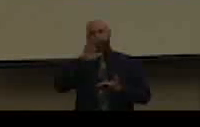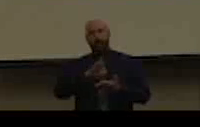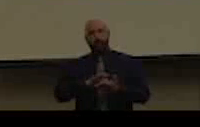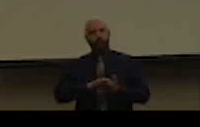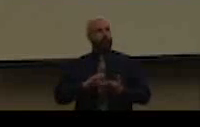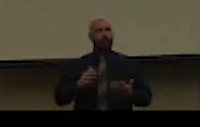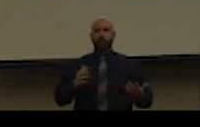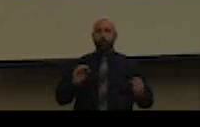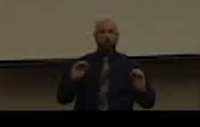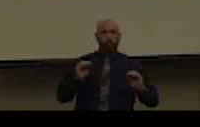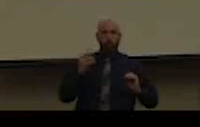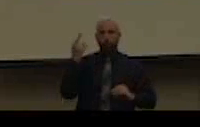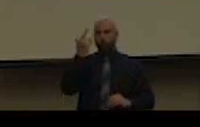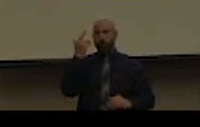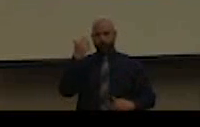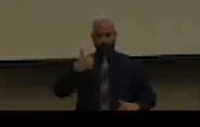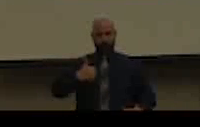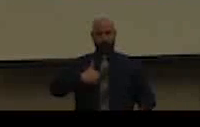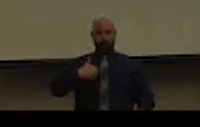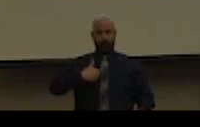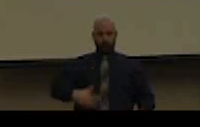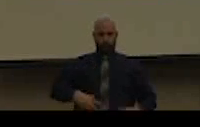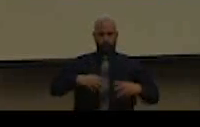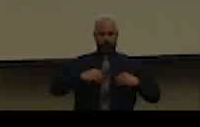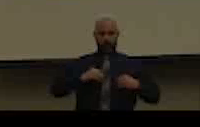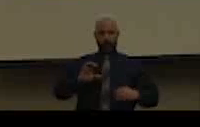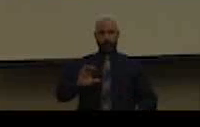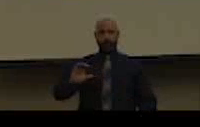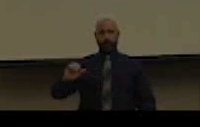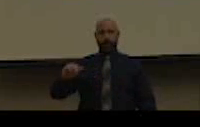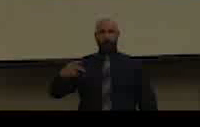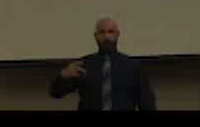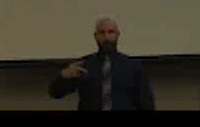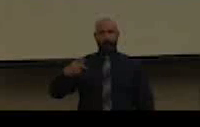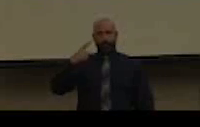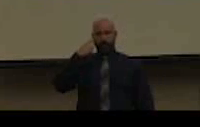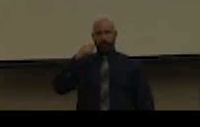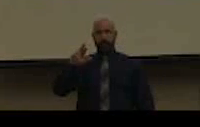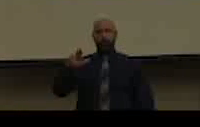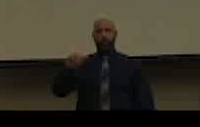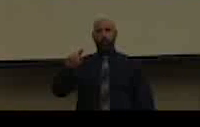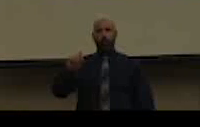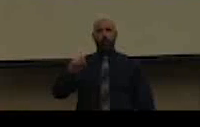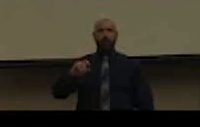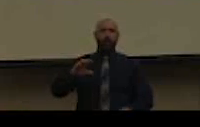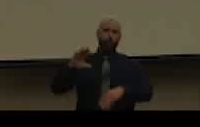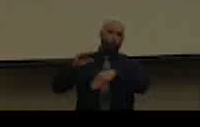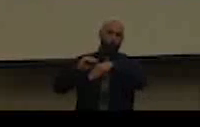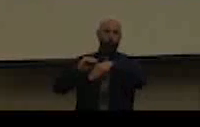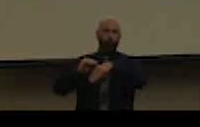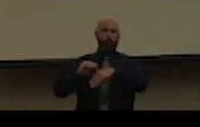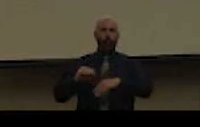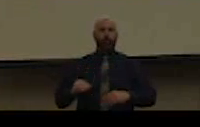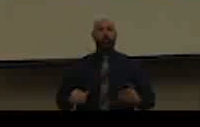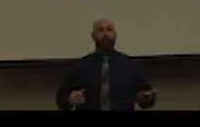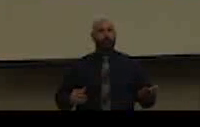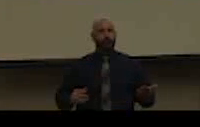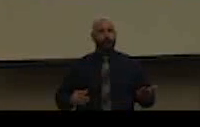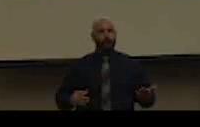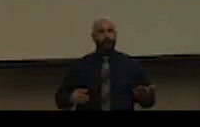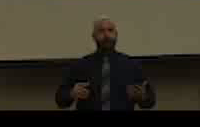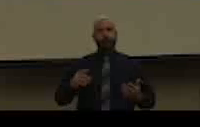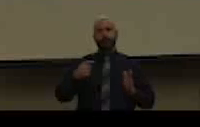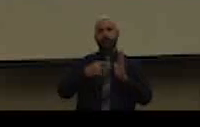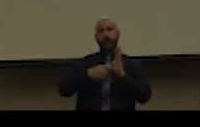to accept CCAP because the rate is so low. And so knowing, for example, in Livingston Parish, following the